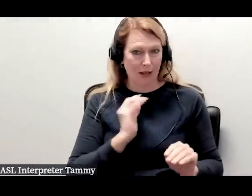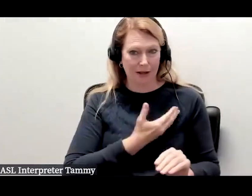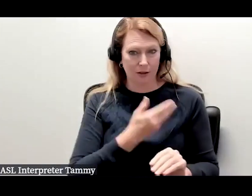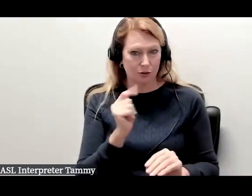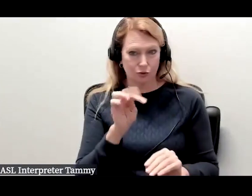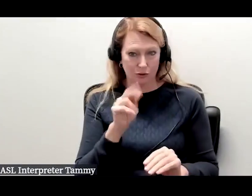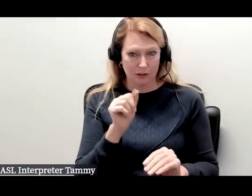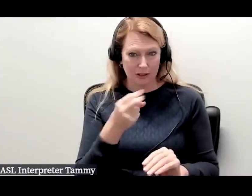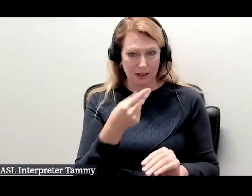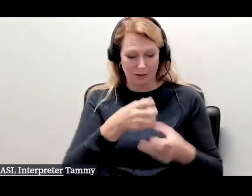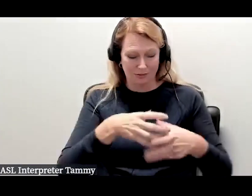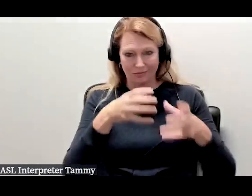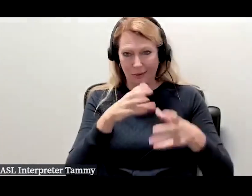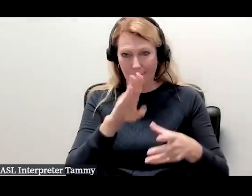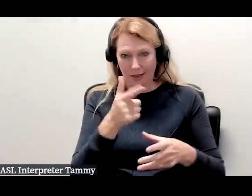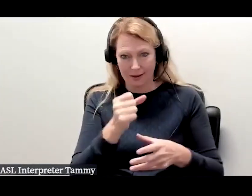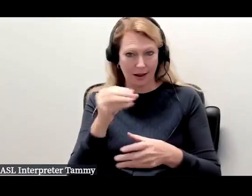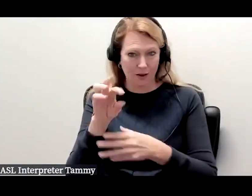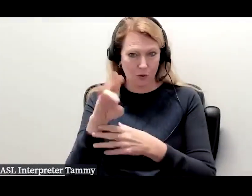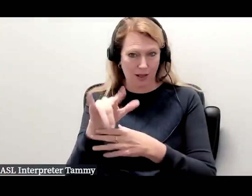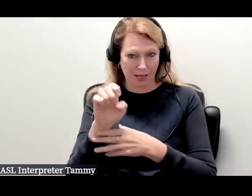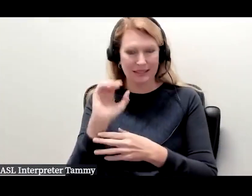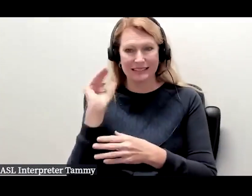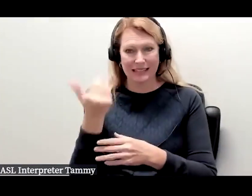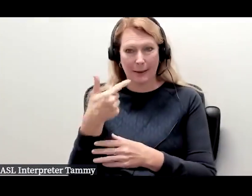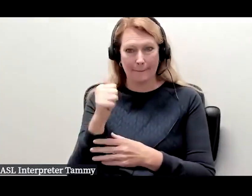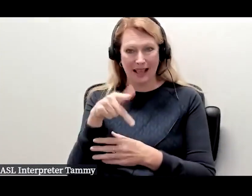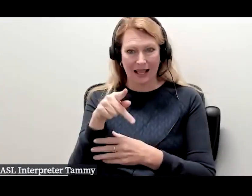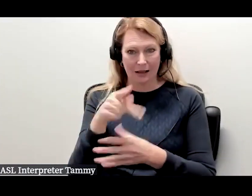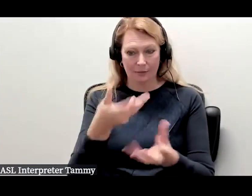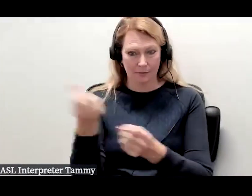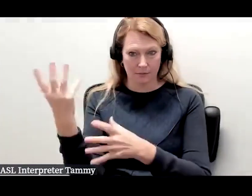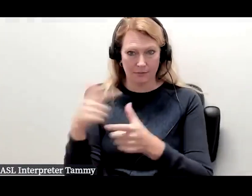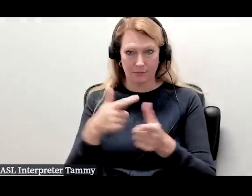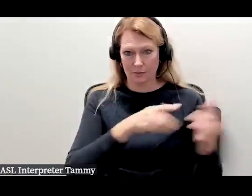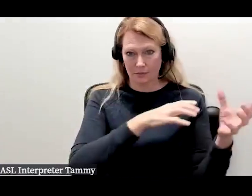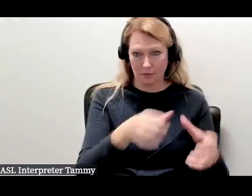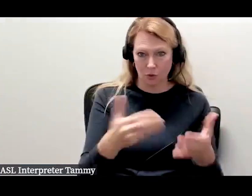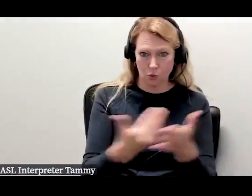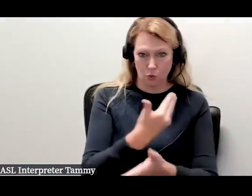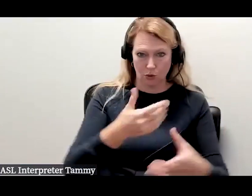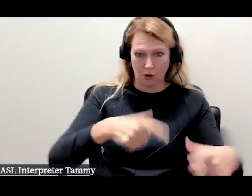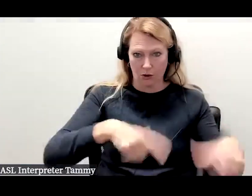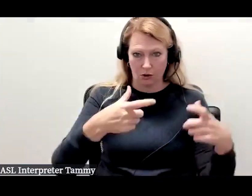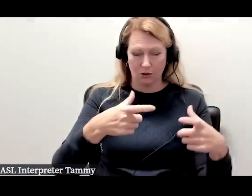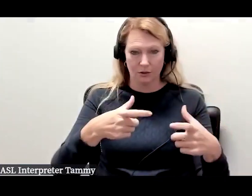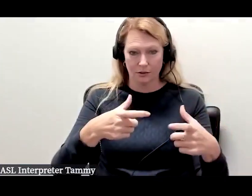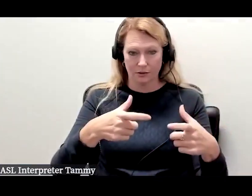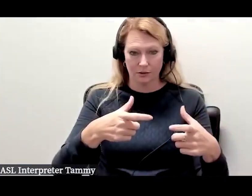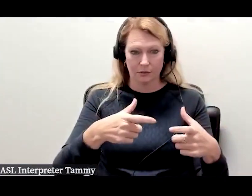recycling? Apparently there's been some gap between taking the carts away and then getting the new carts. And